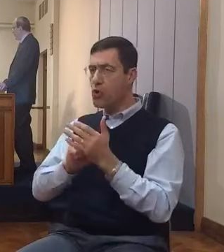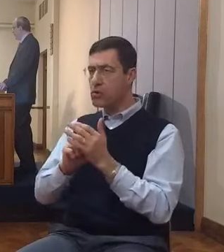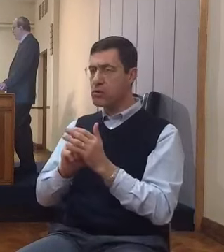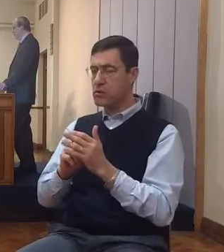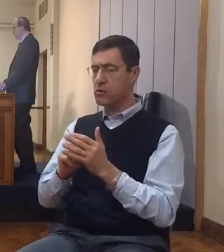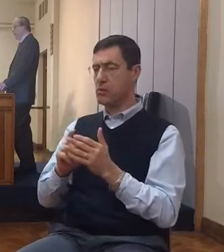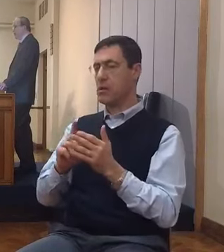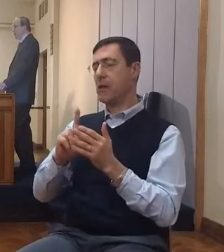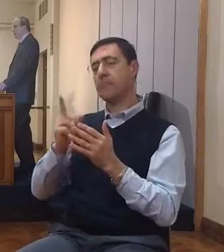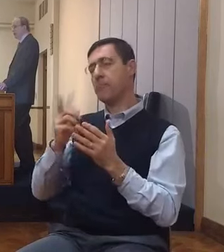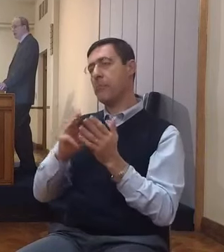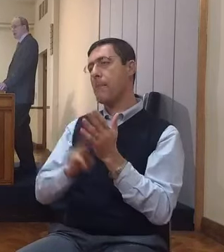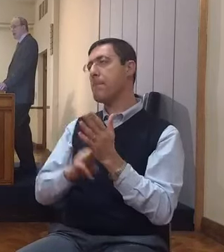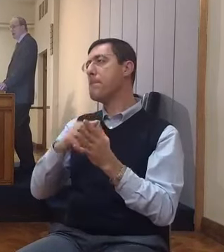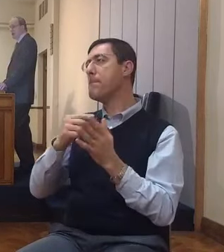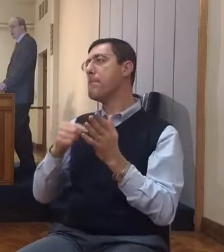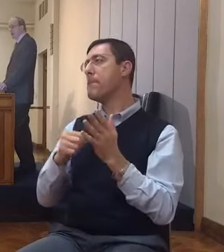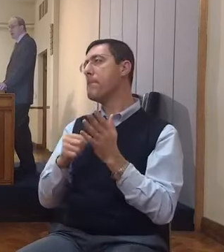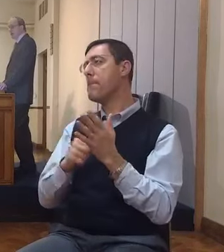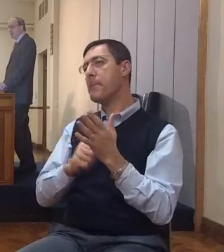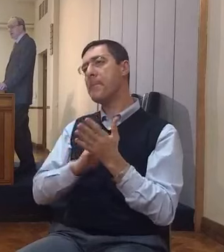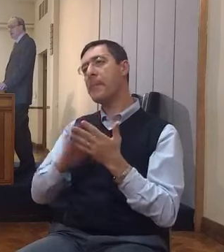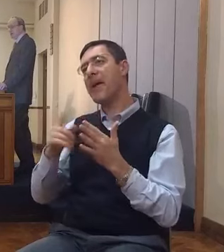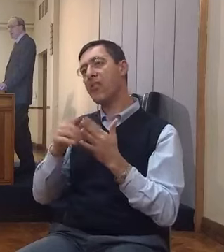often left to the end.